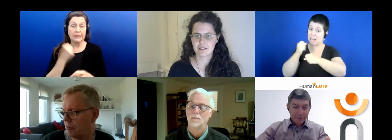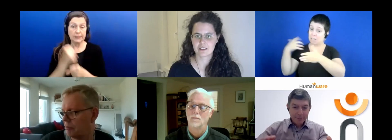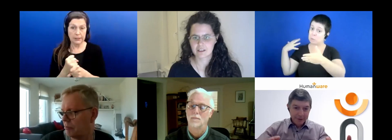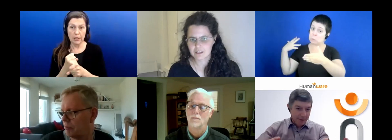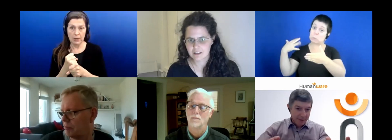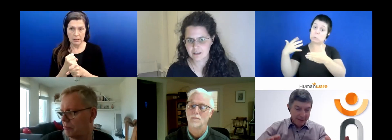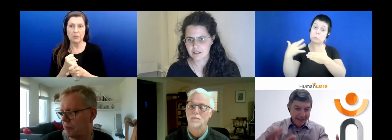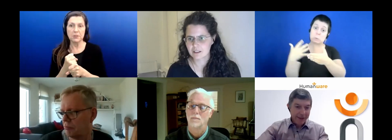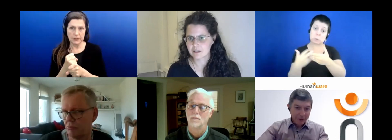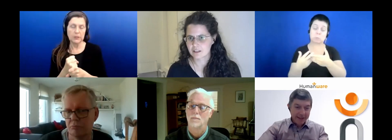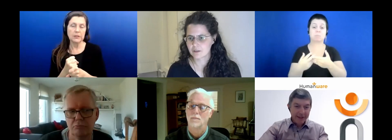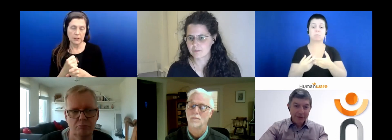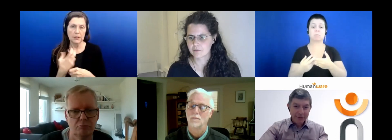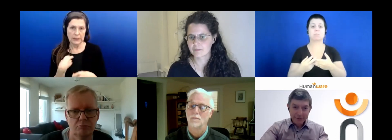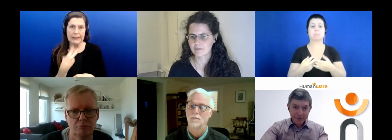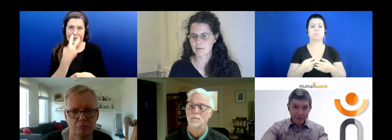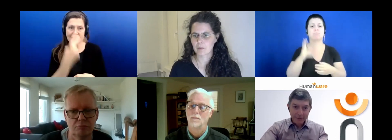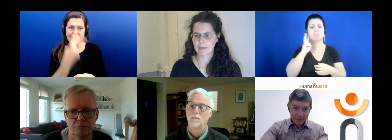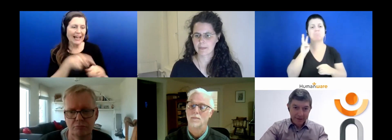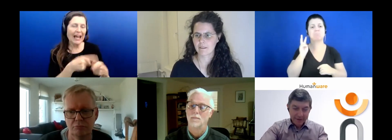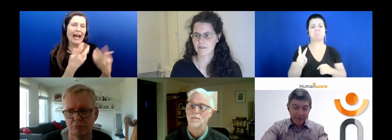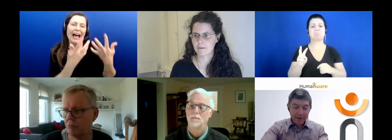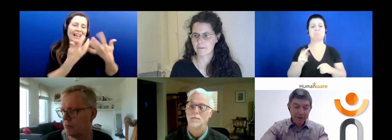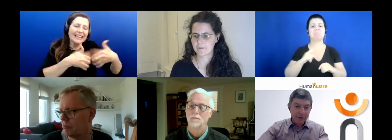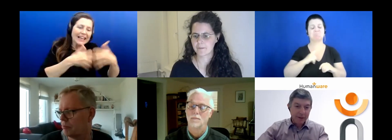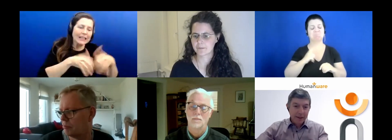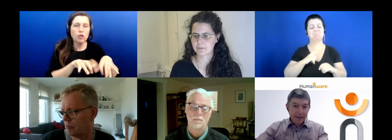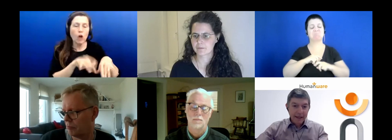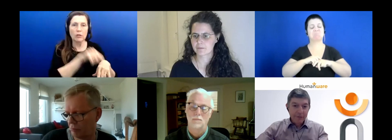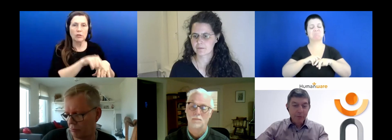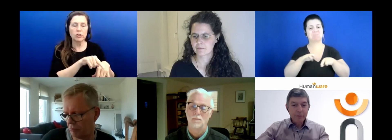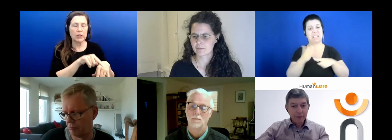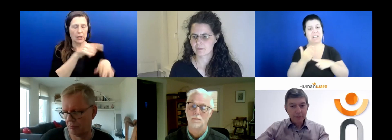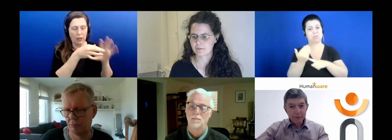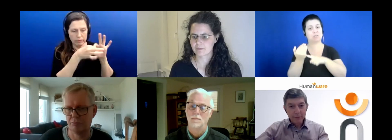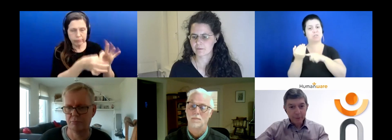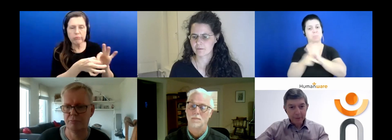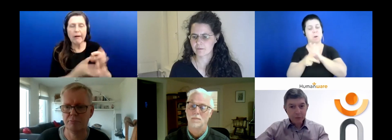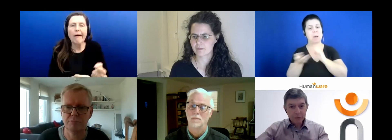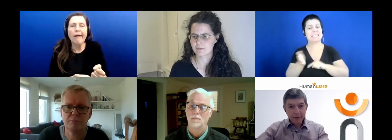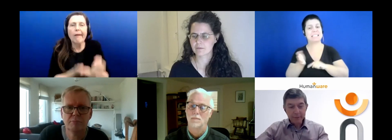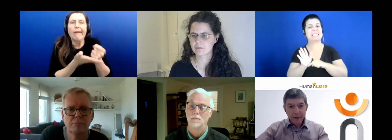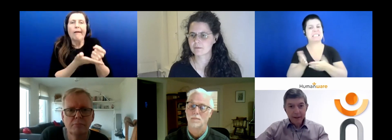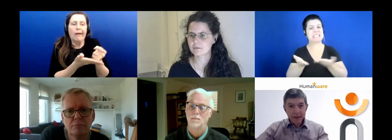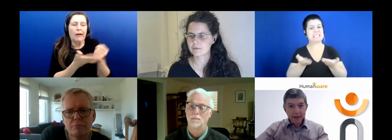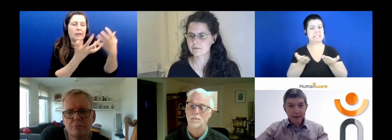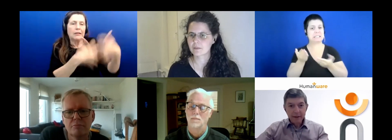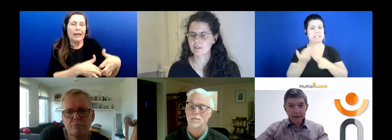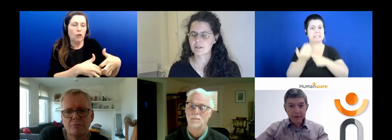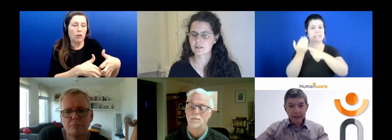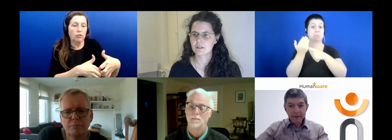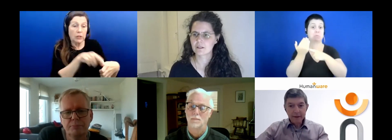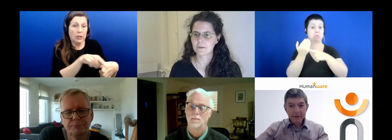of dedicated technologies for assistive technology that have moved into the mainstream,